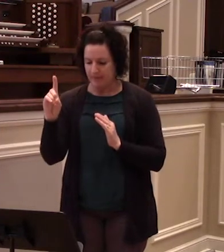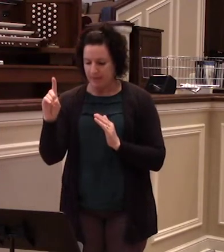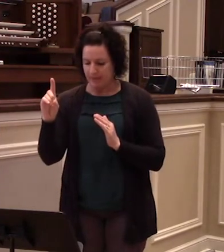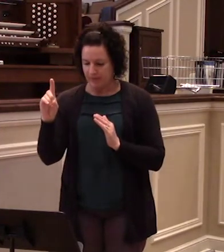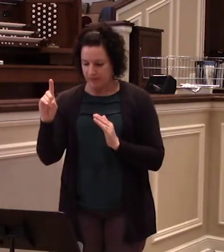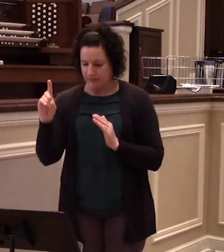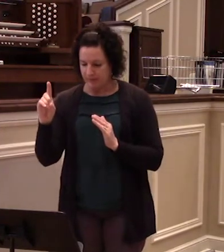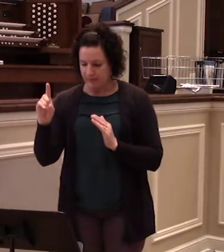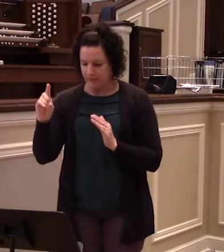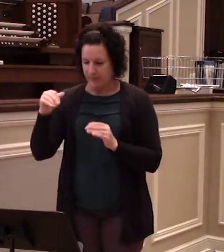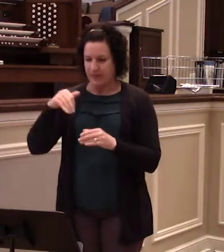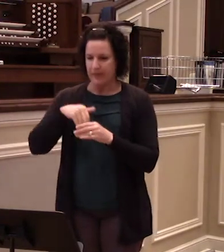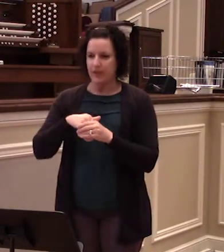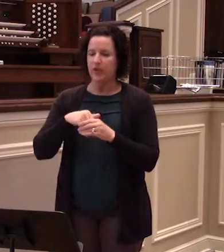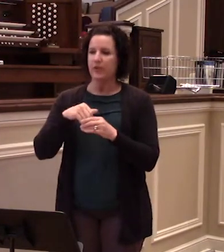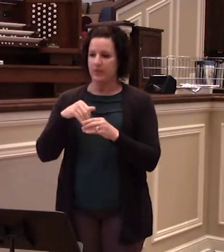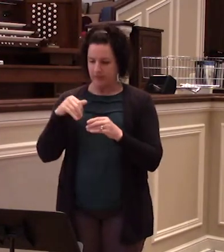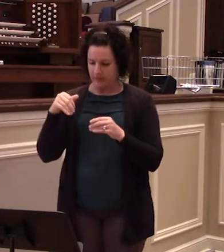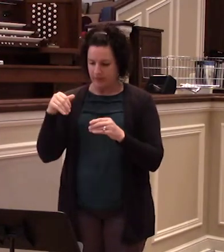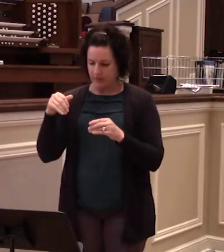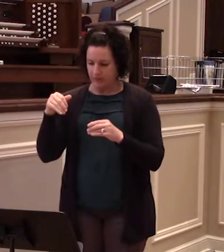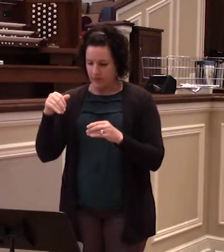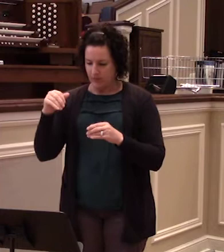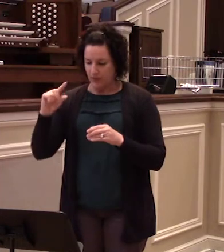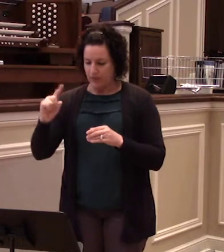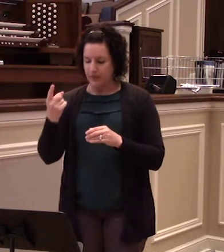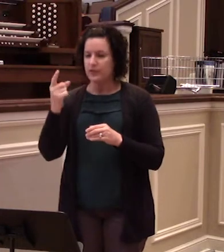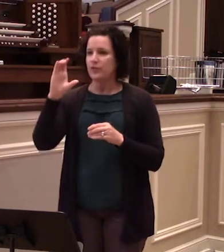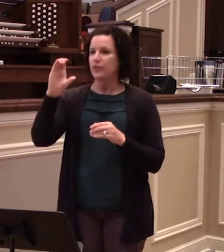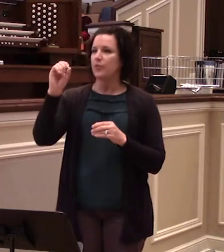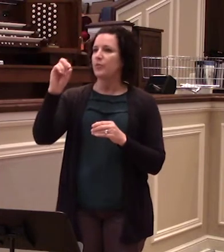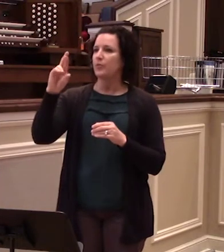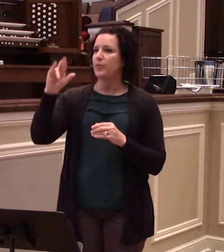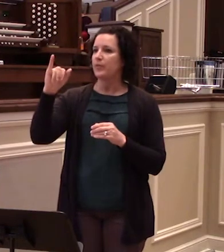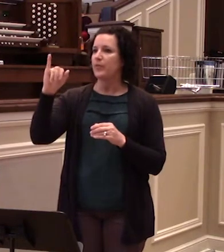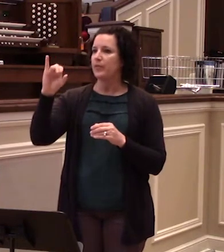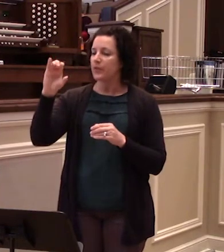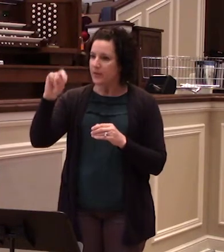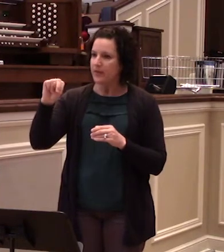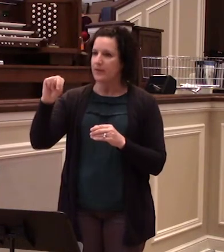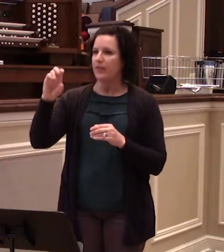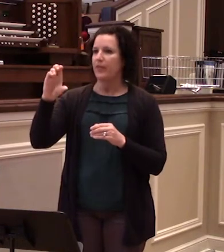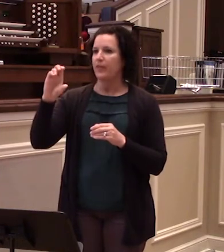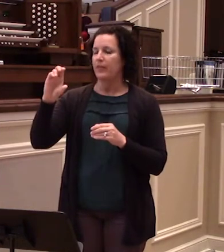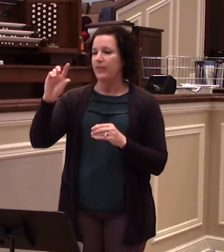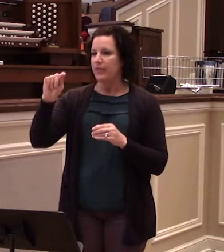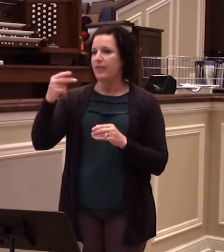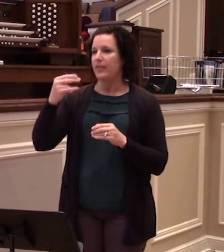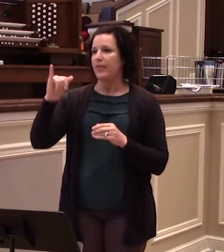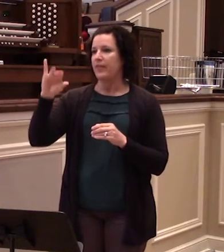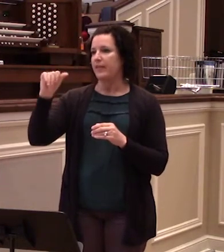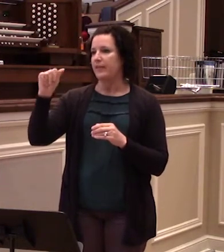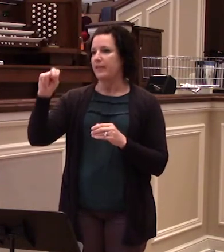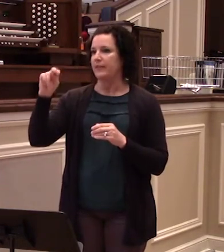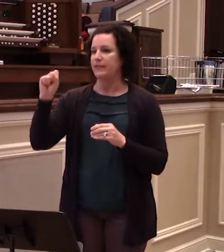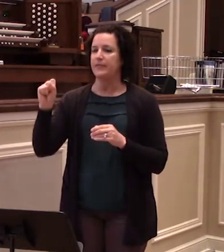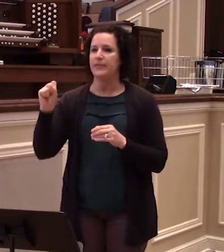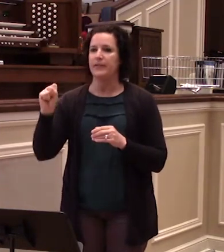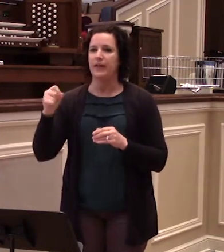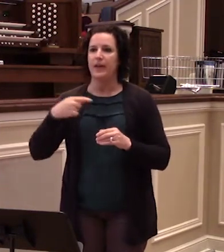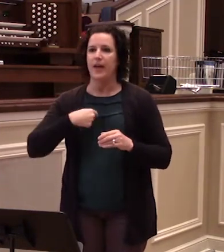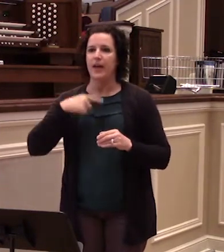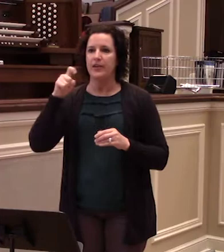I've determined to know one thing. I've decided to just get my attention and my life and all that I am focused